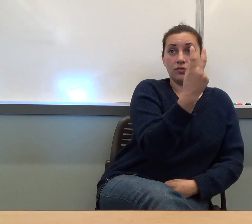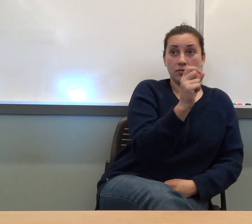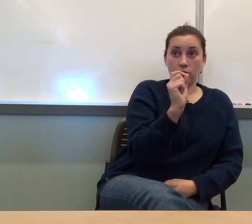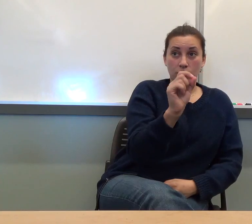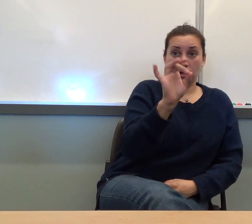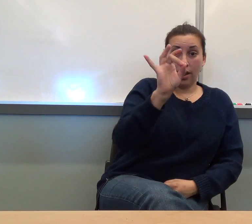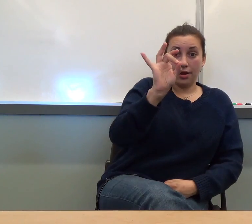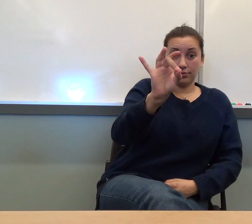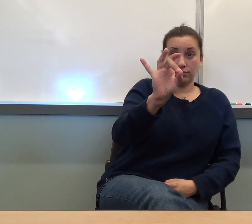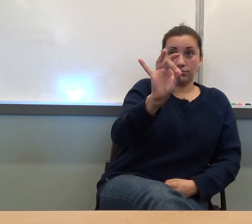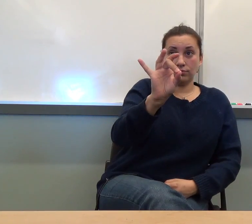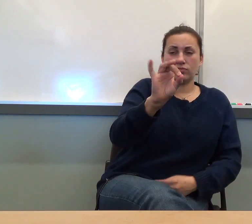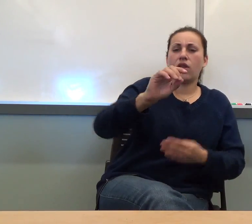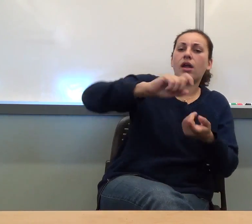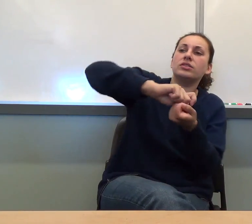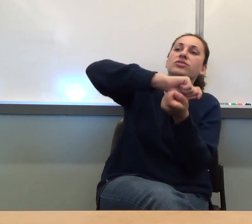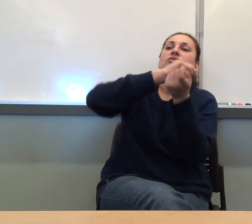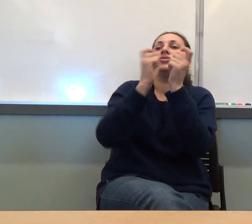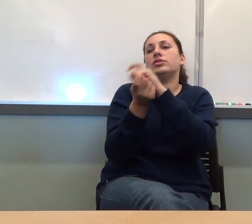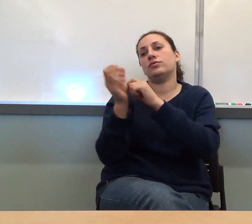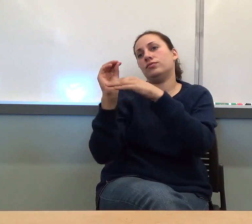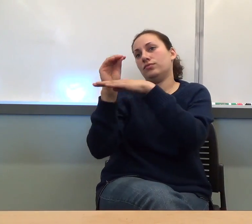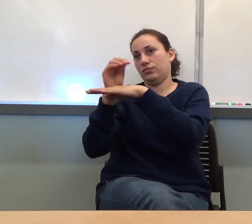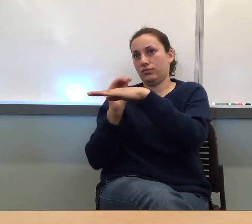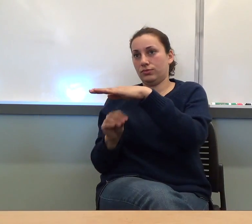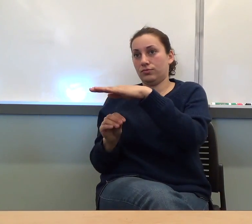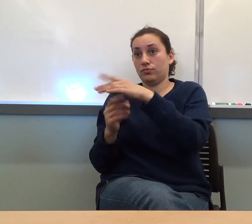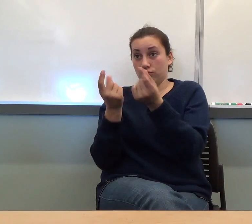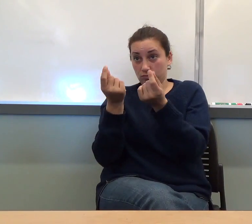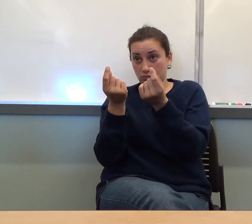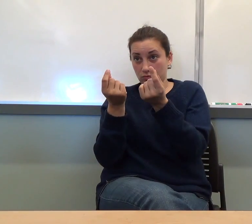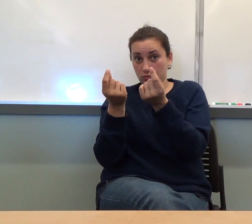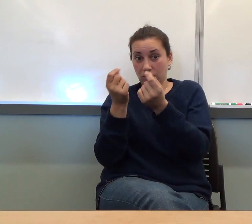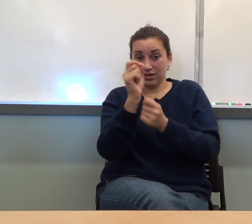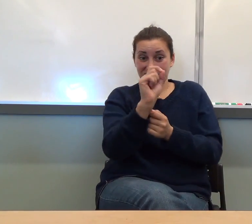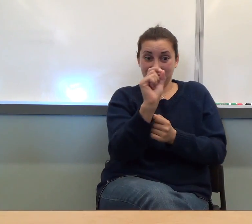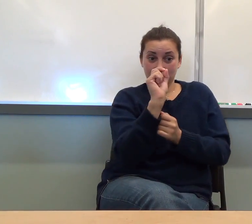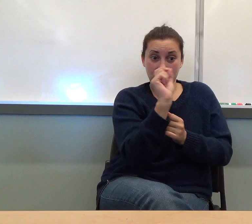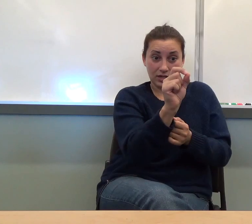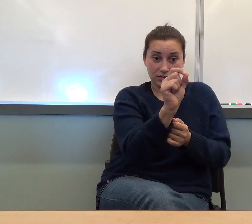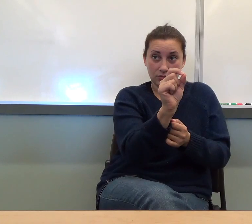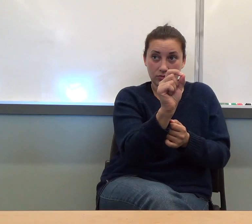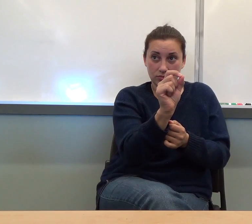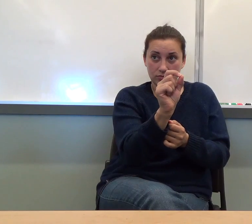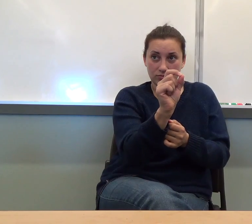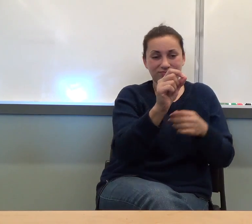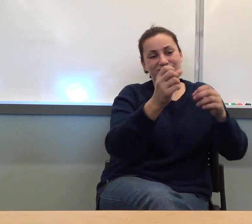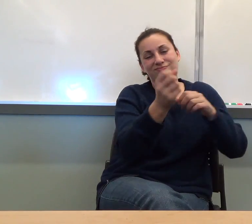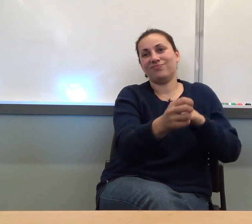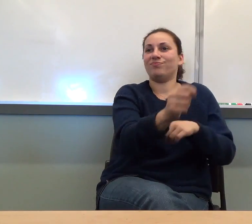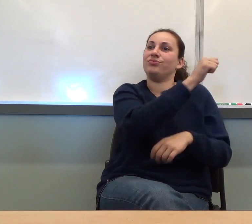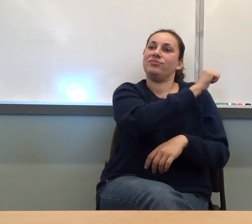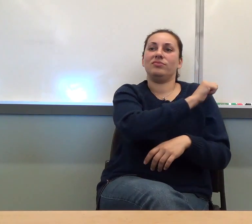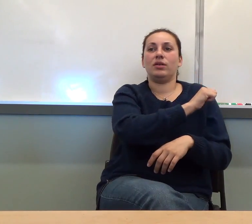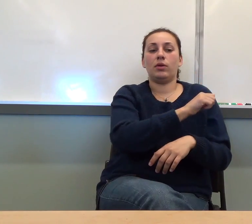it as a fraction. The way to do that is drop the decimal point, write it as 128, and then put it over the power of